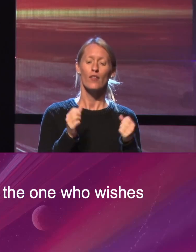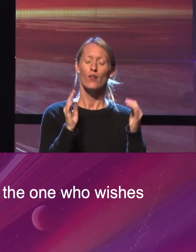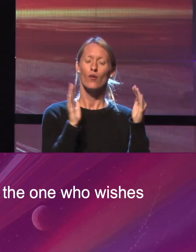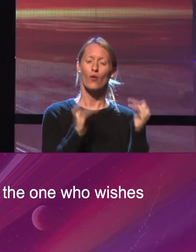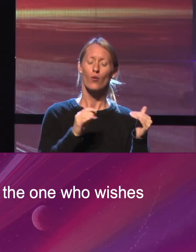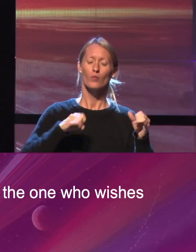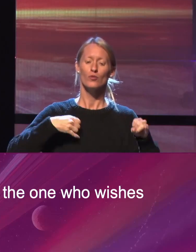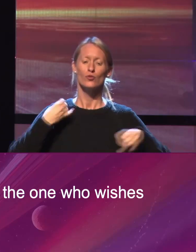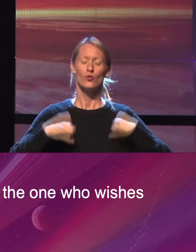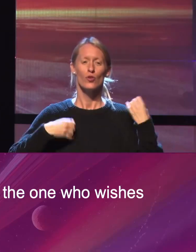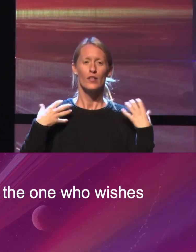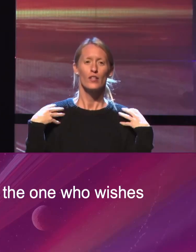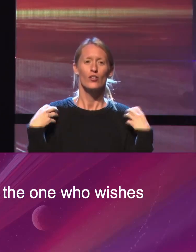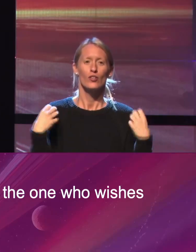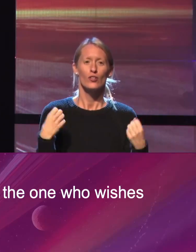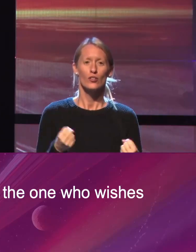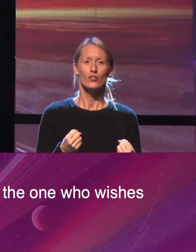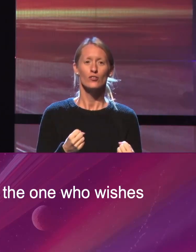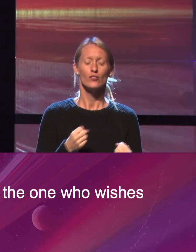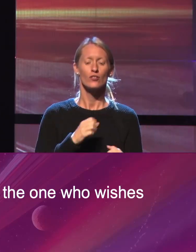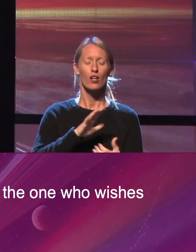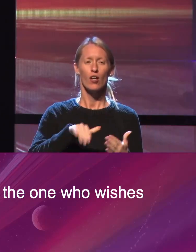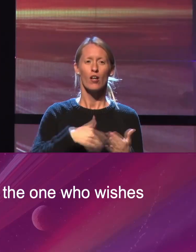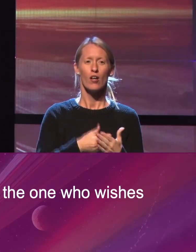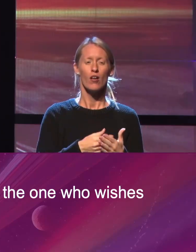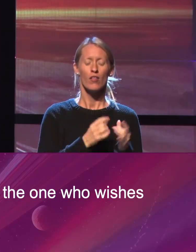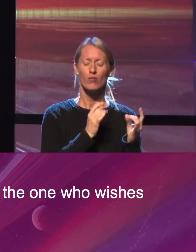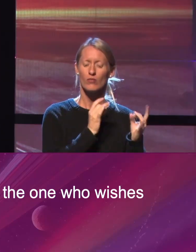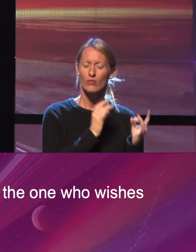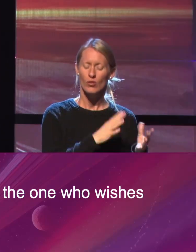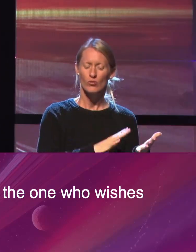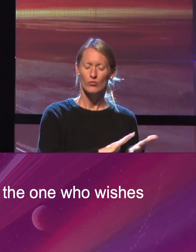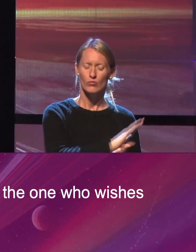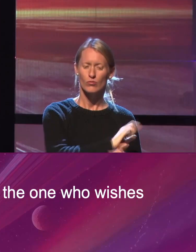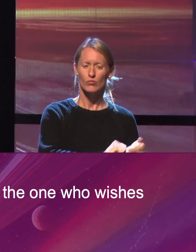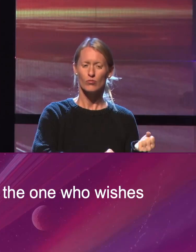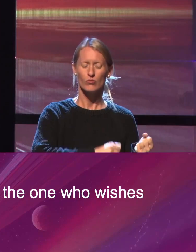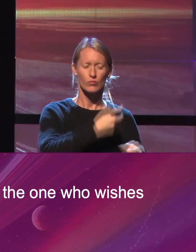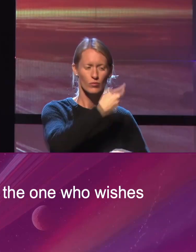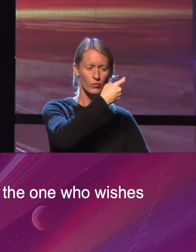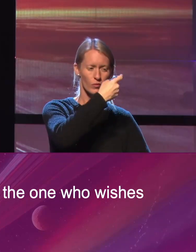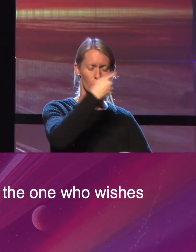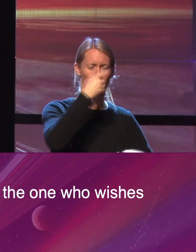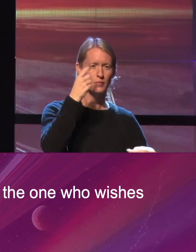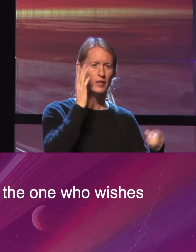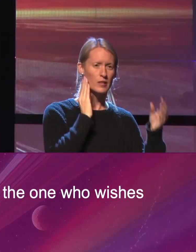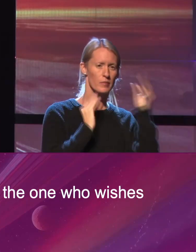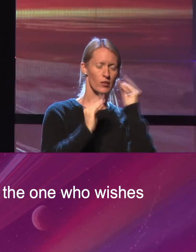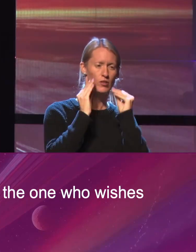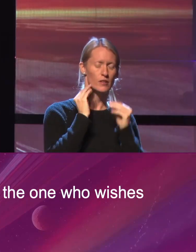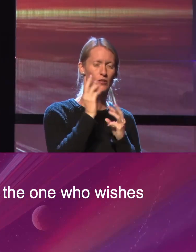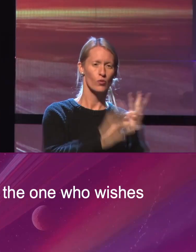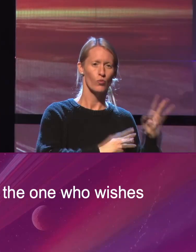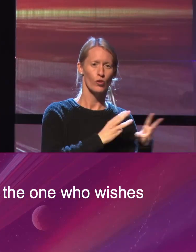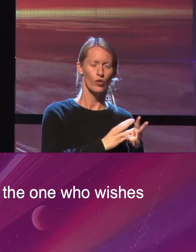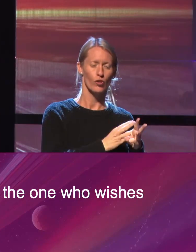of all of the garbage and horrible, harmful, dangerous things that we experience in this world.